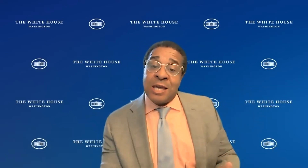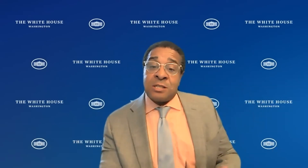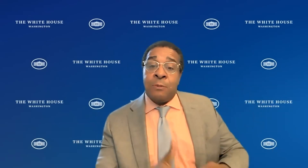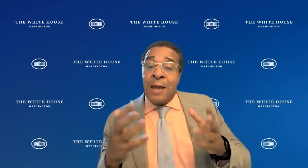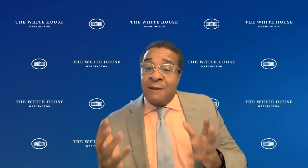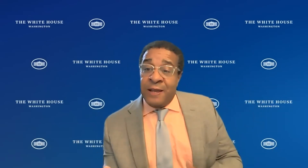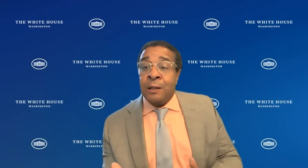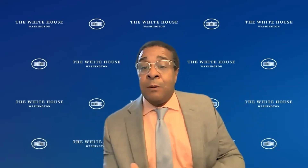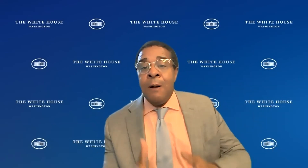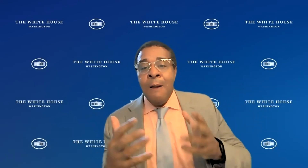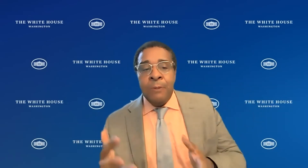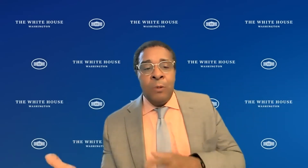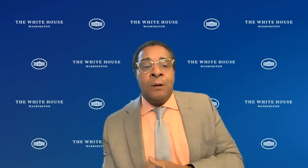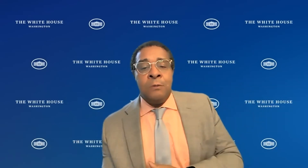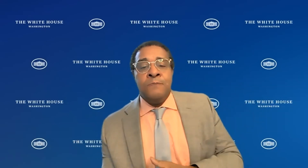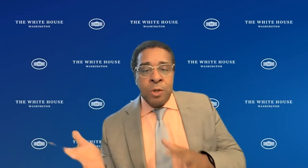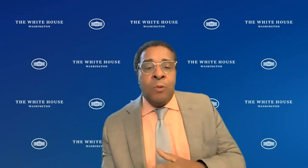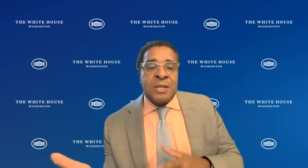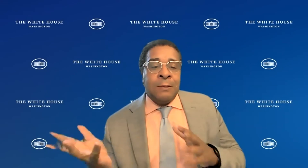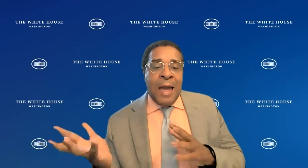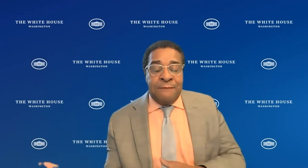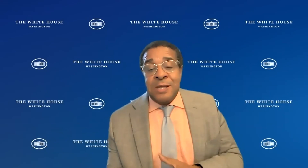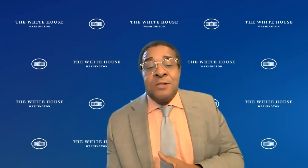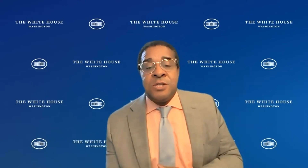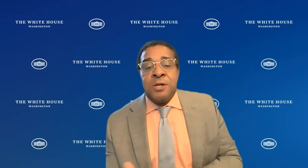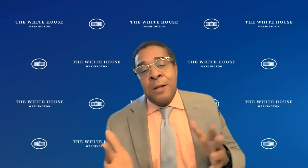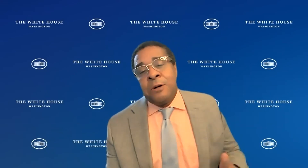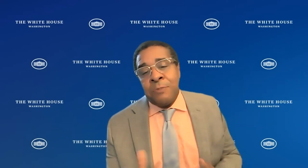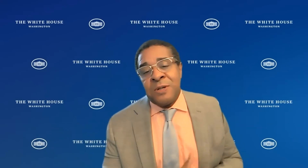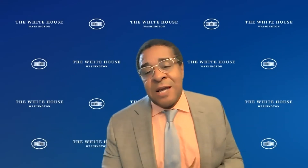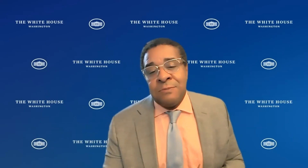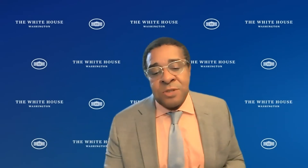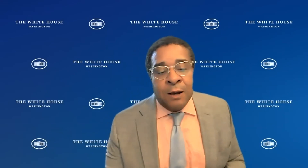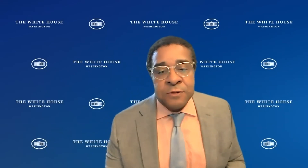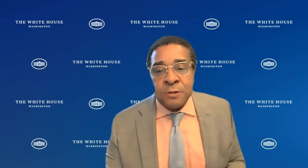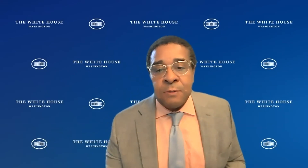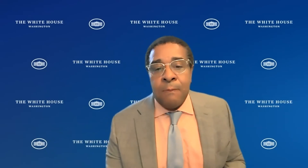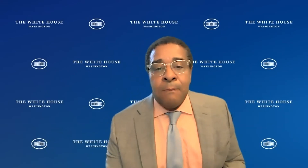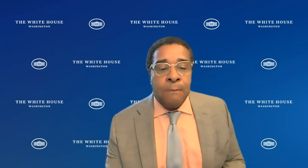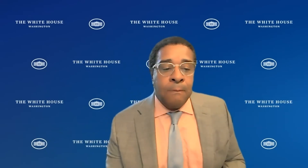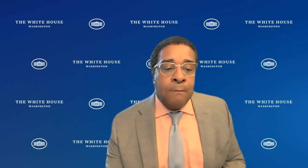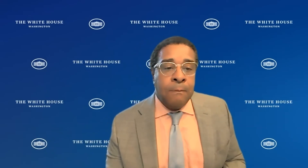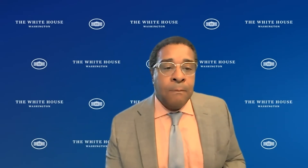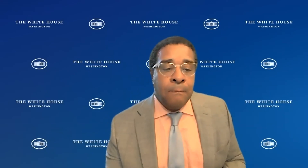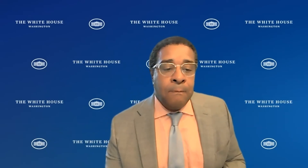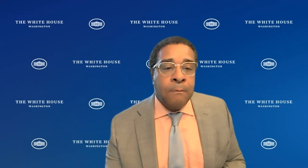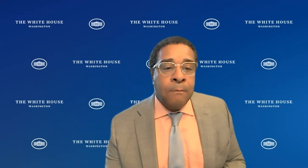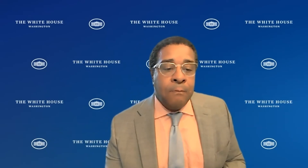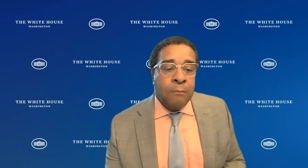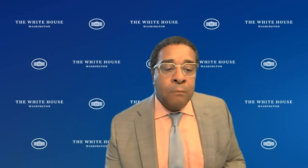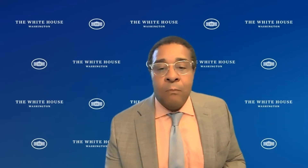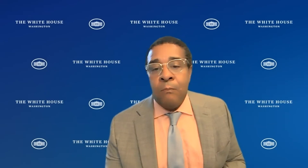make it accessible and available, people will do what they need to do in order to protect themselves.